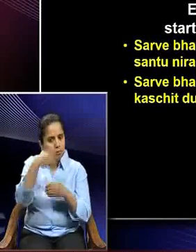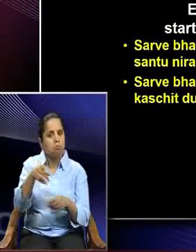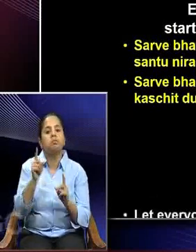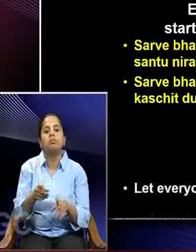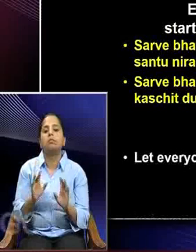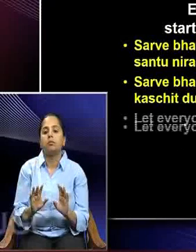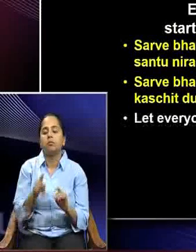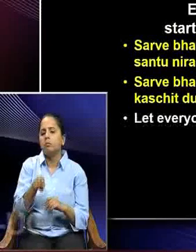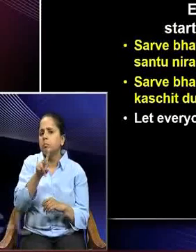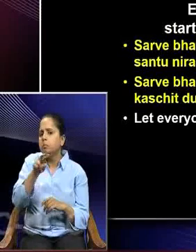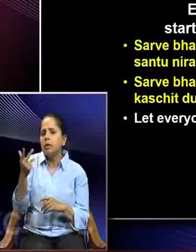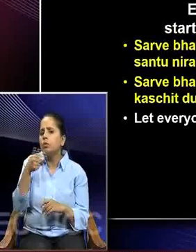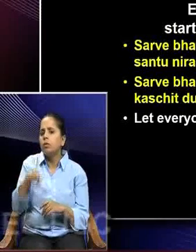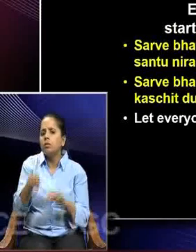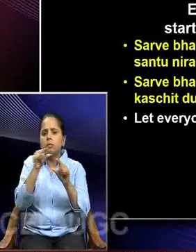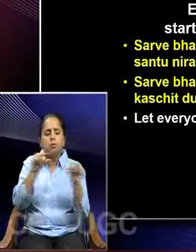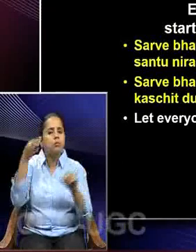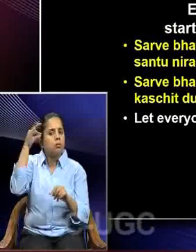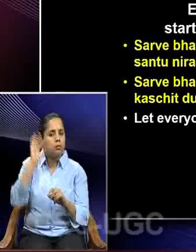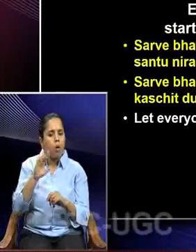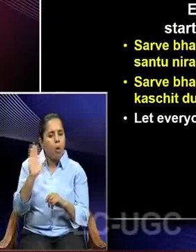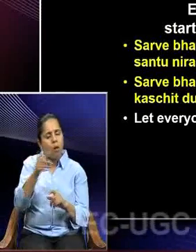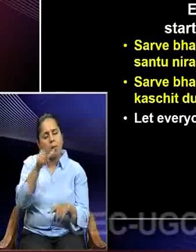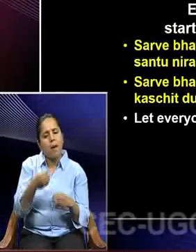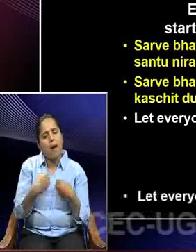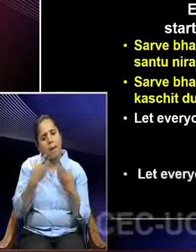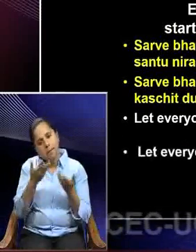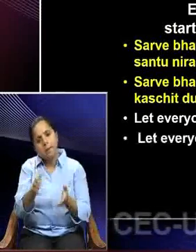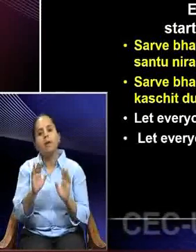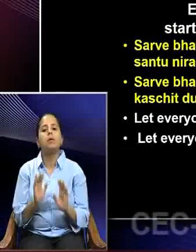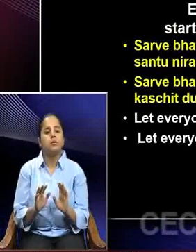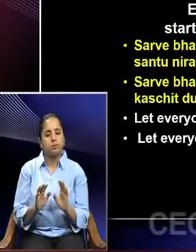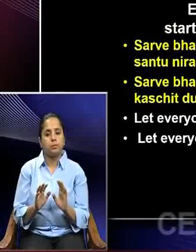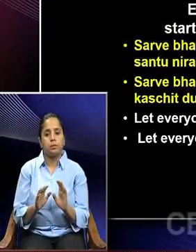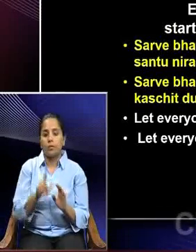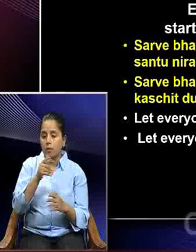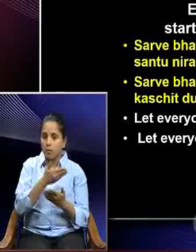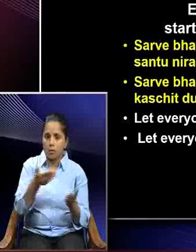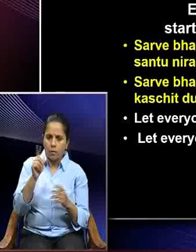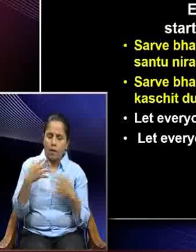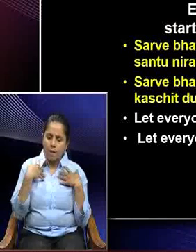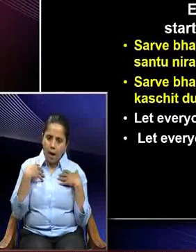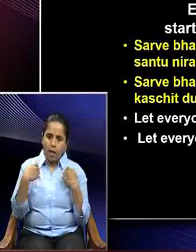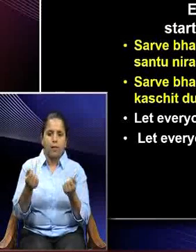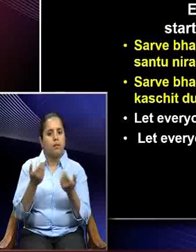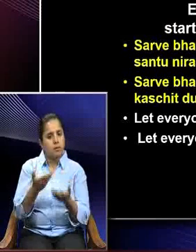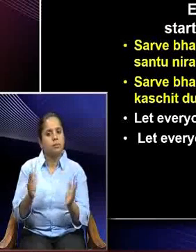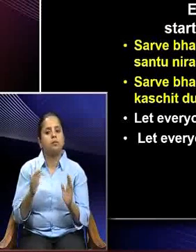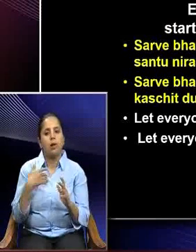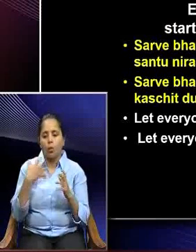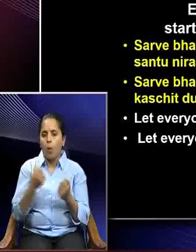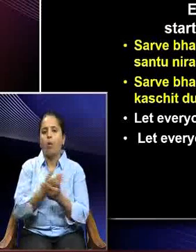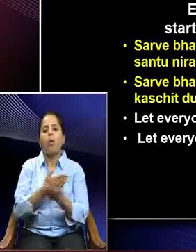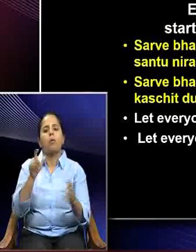Which says that let everyone be happy. Let everyone be healthy. We want everyone